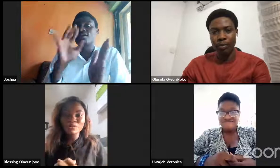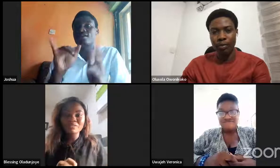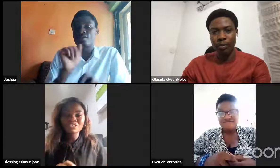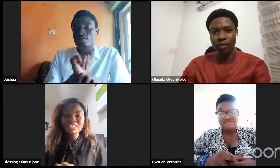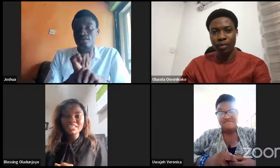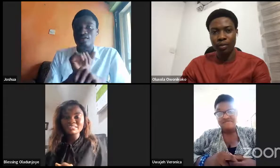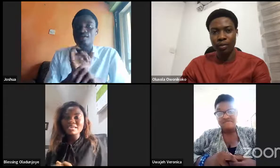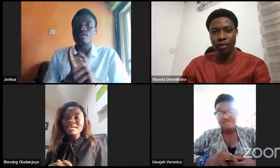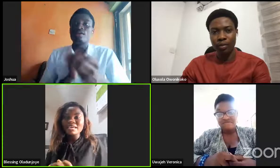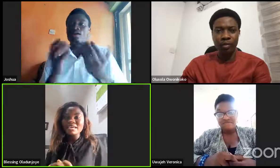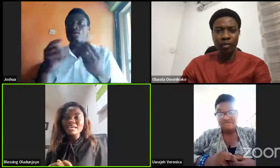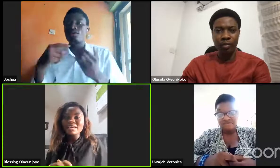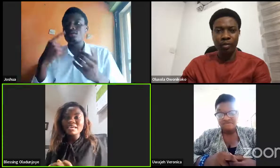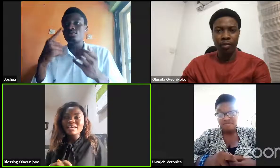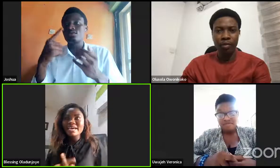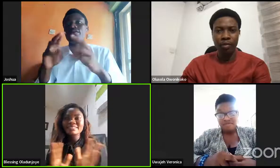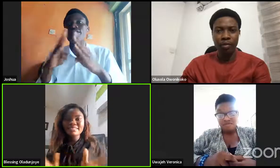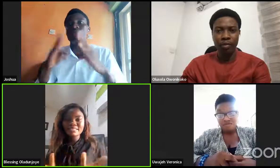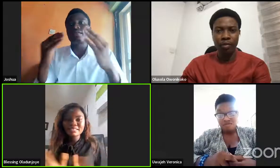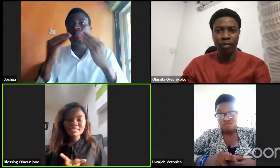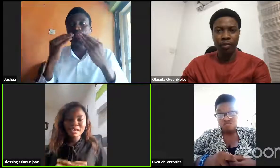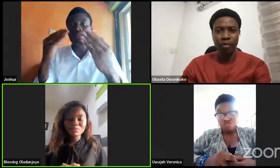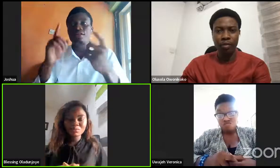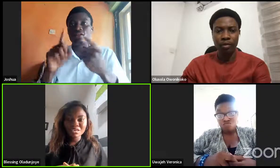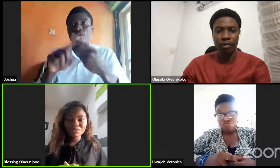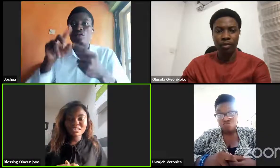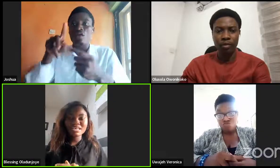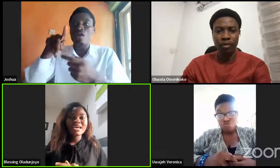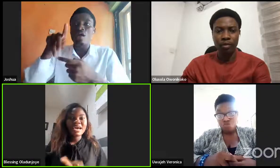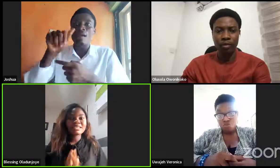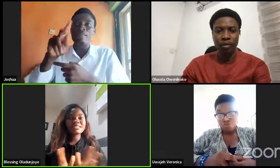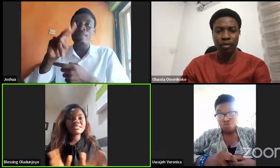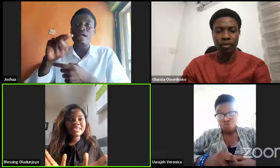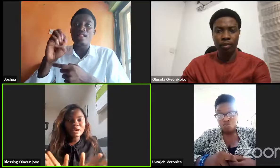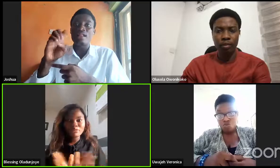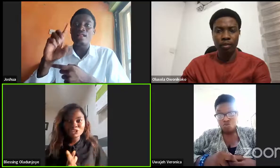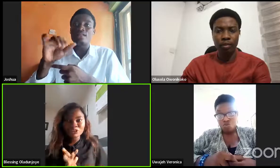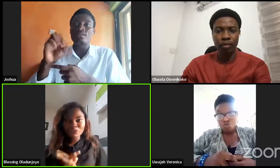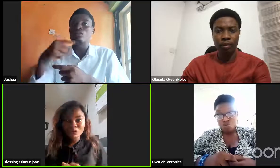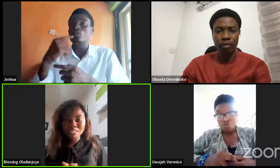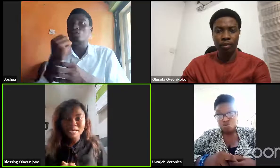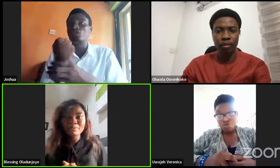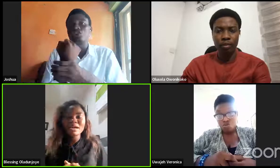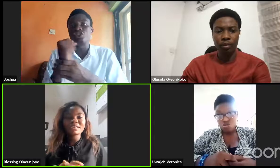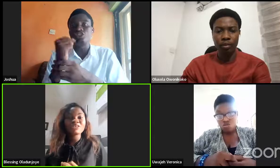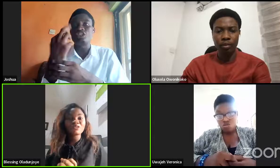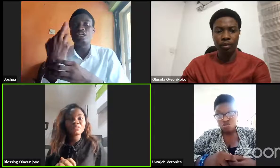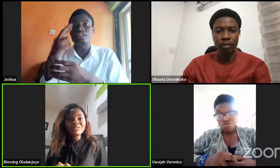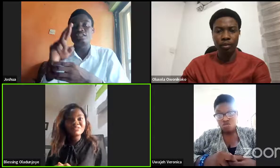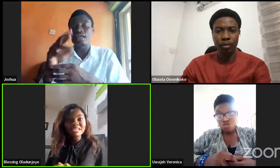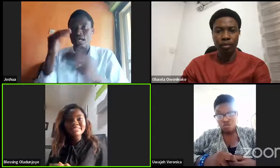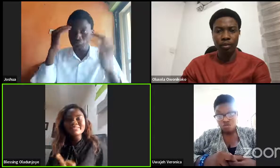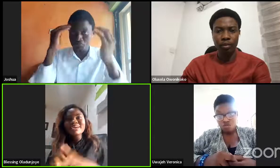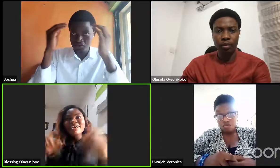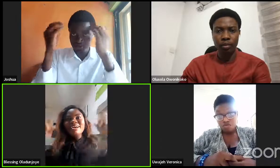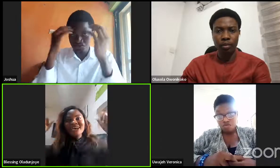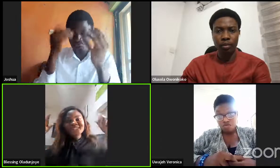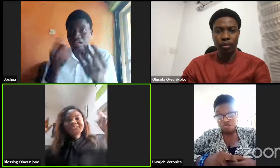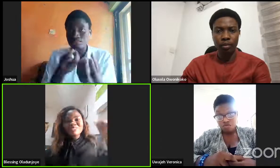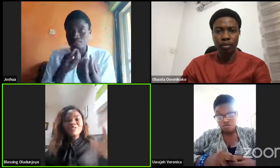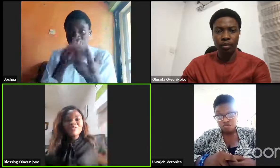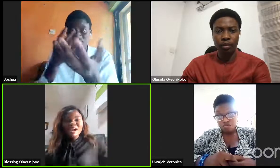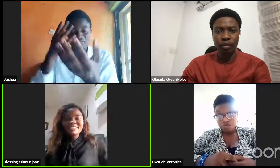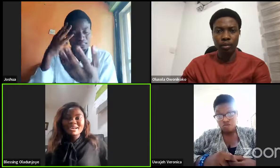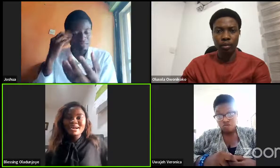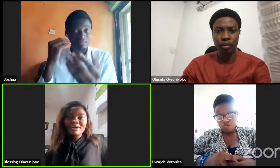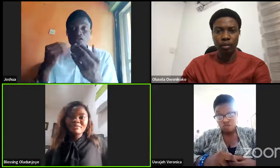panelists who have shared their insights, dedicated their time to be here today. Sincerely appreciate you for your time. Thank you for believing in